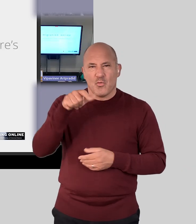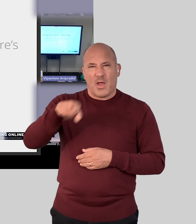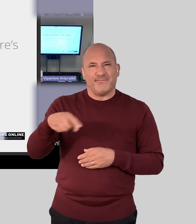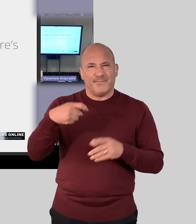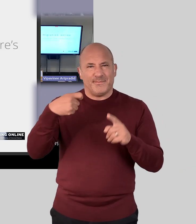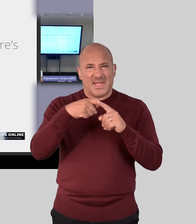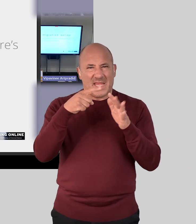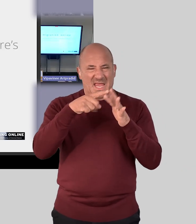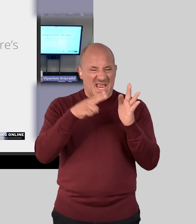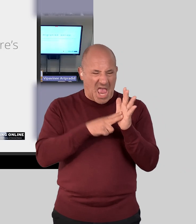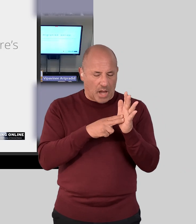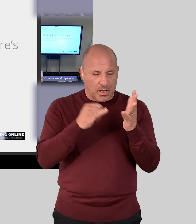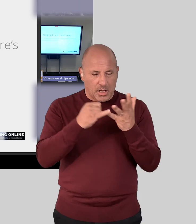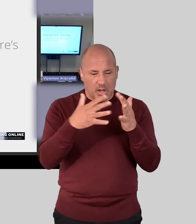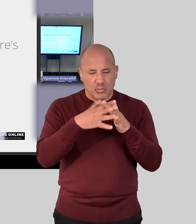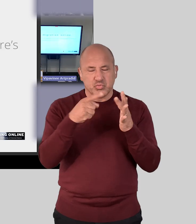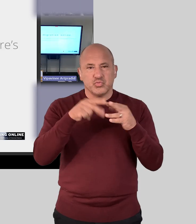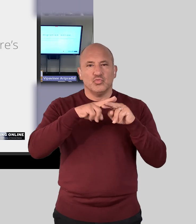So,